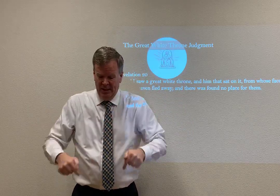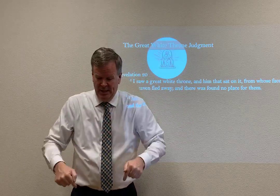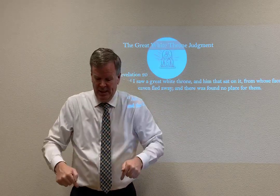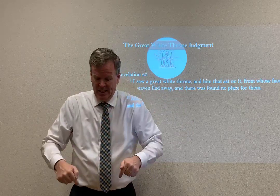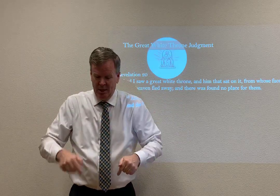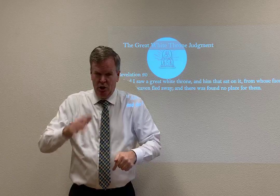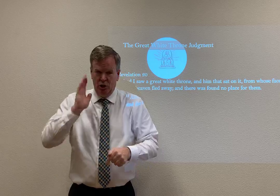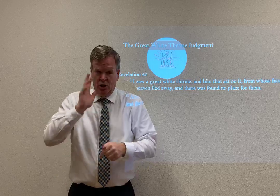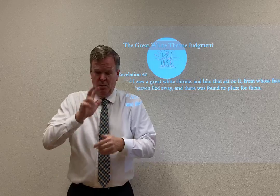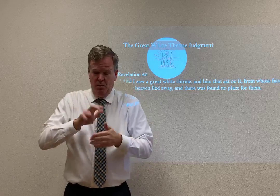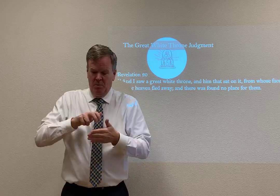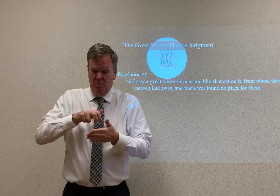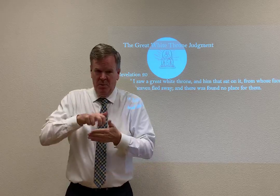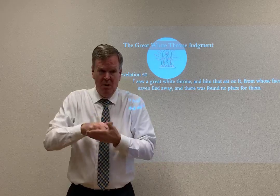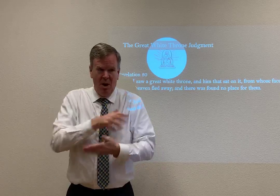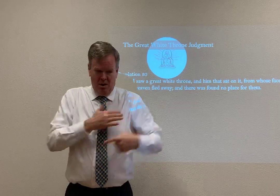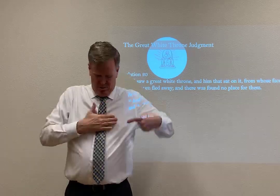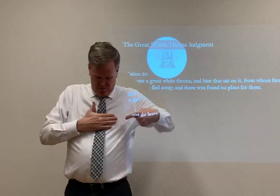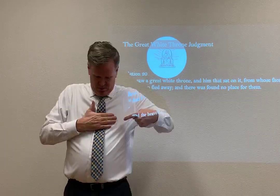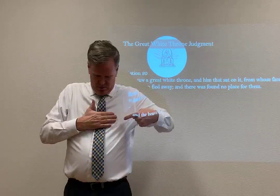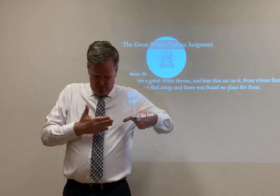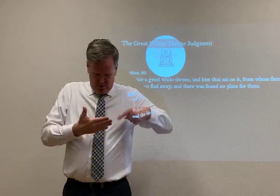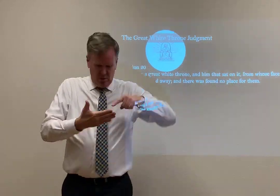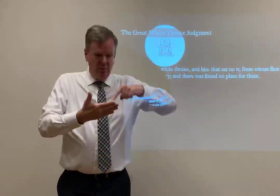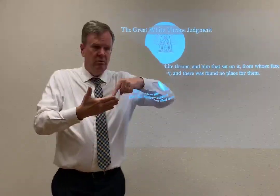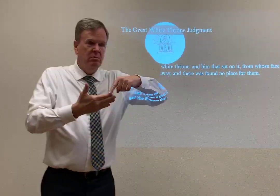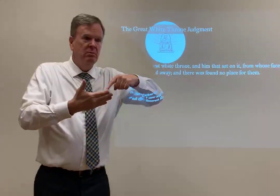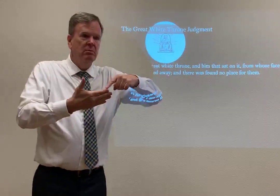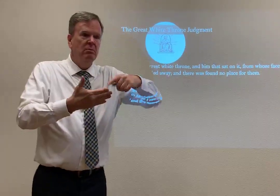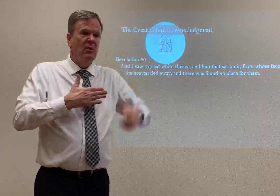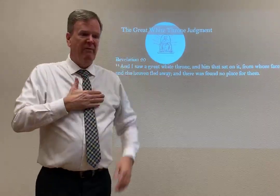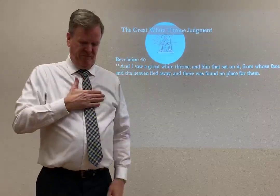Bible says every knee shall bow and every tongue confess.